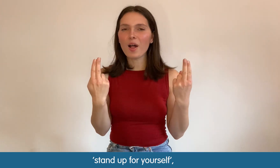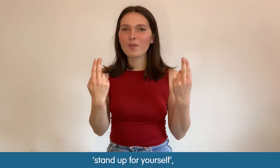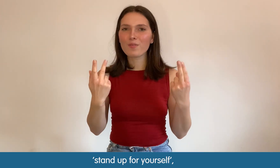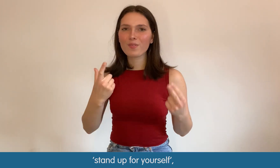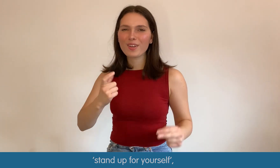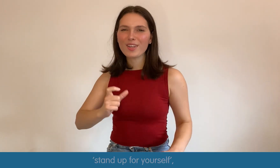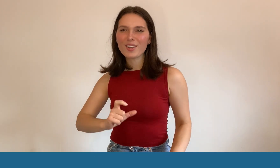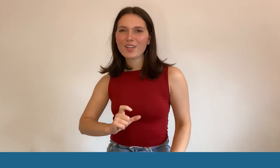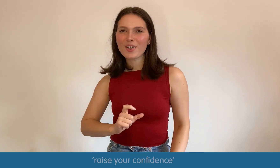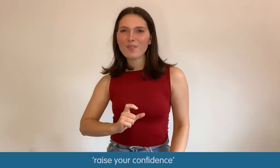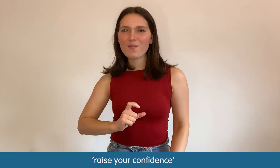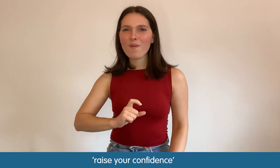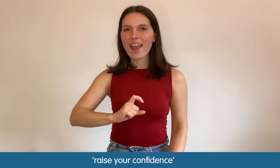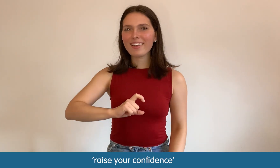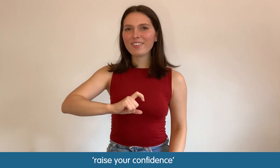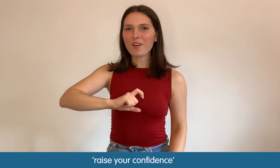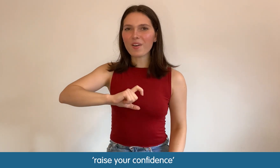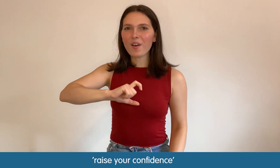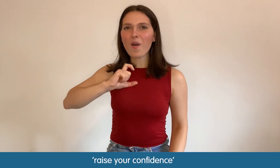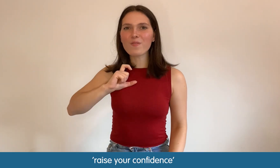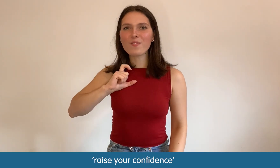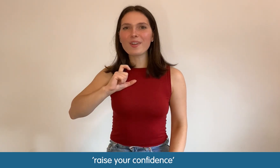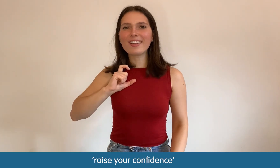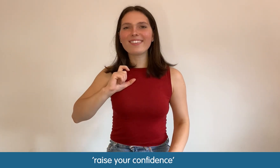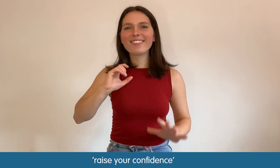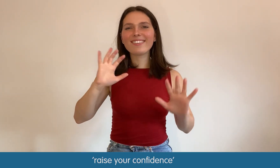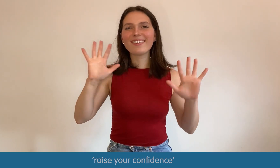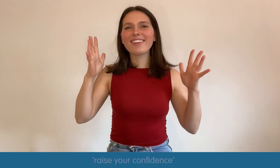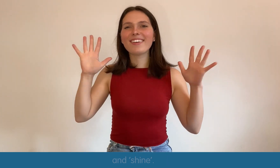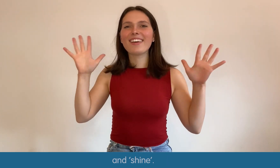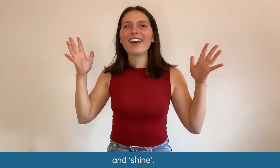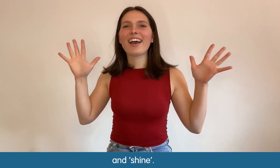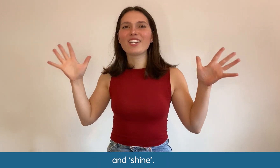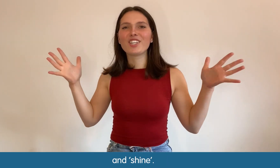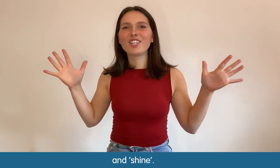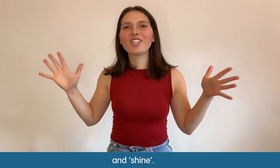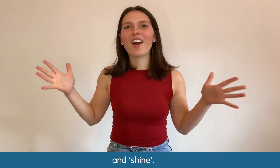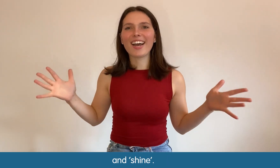yourself, raise your confidence, and